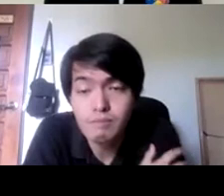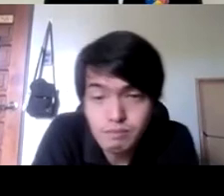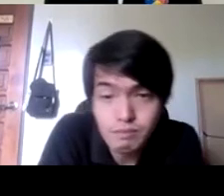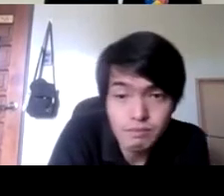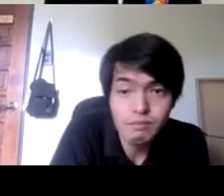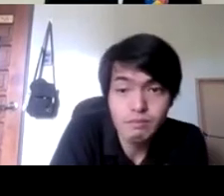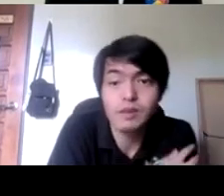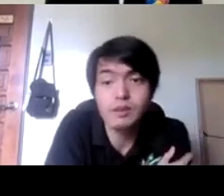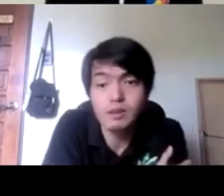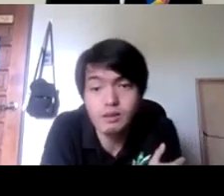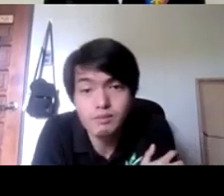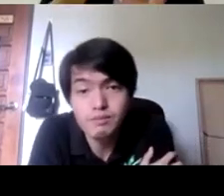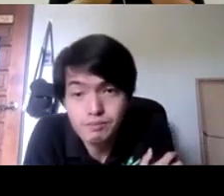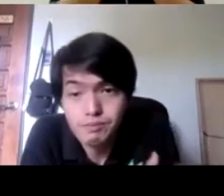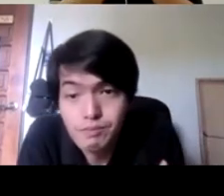Good.